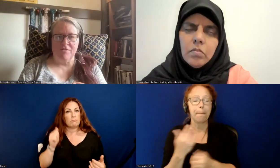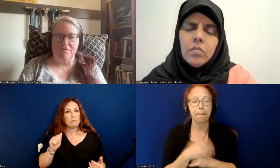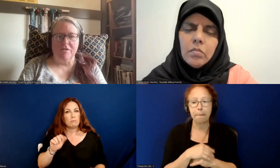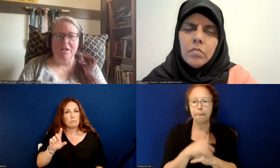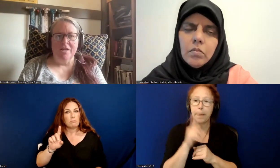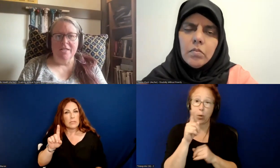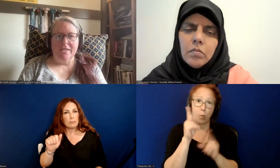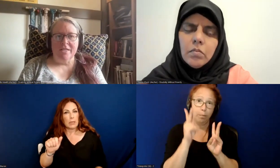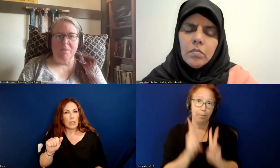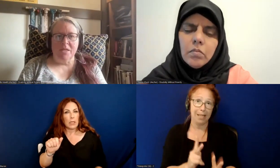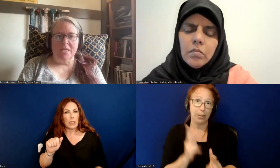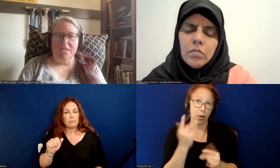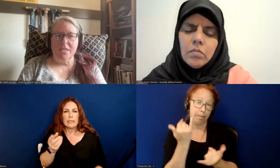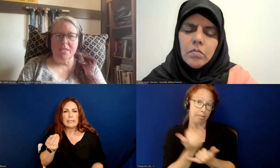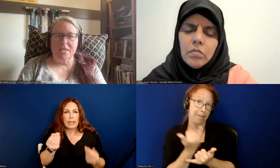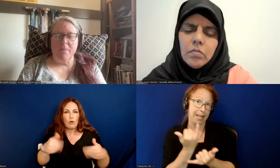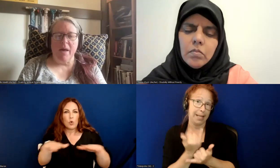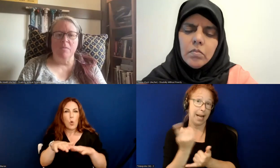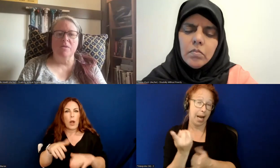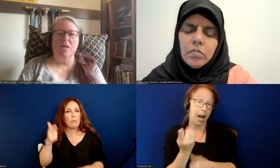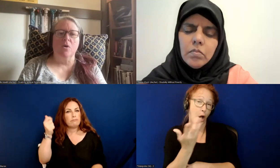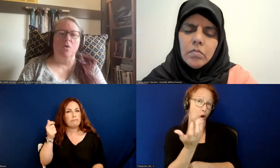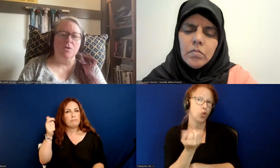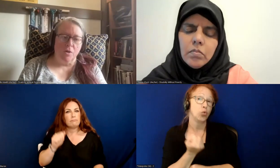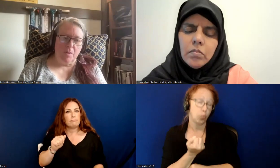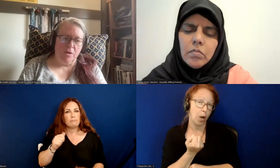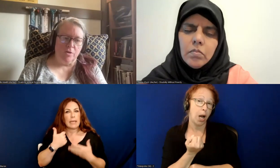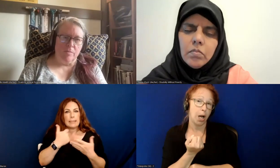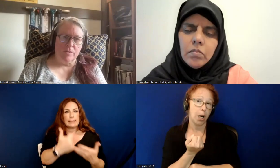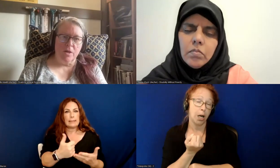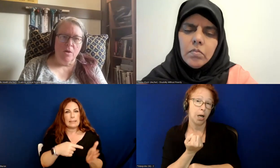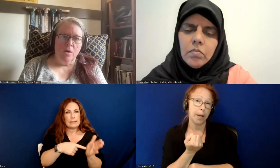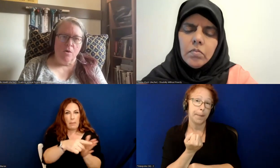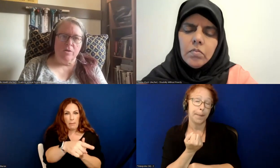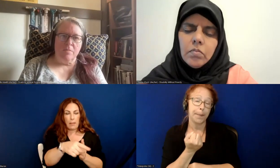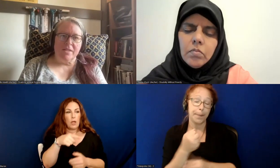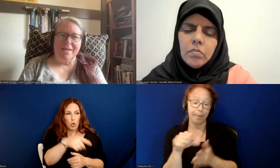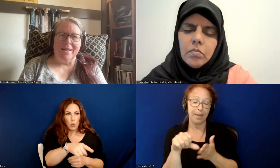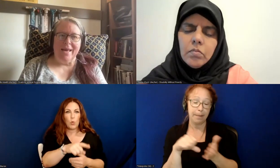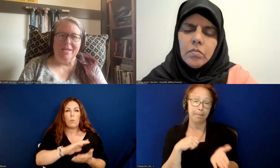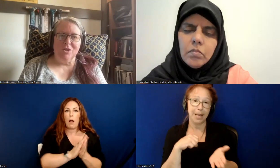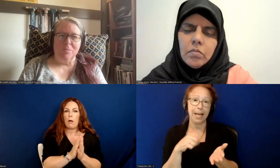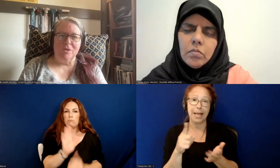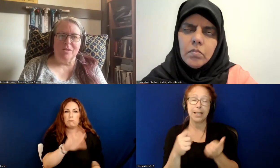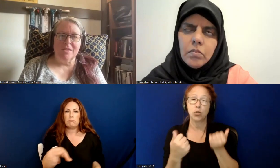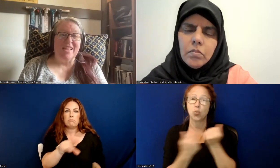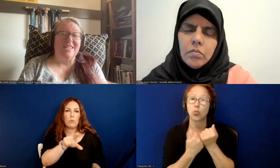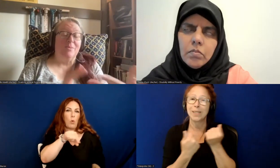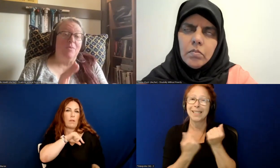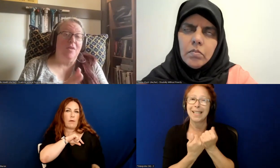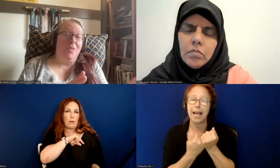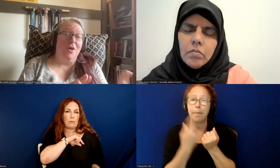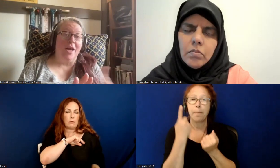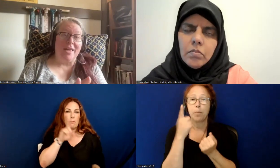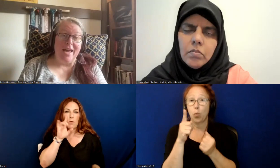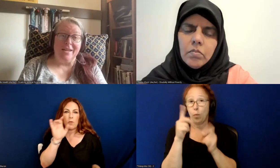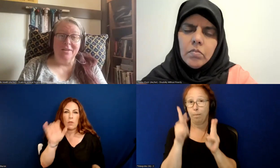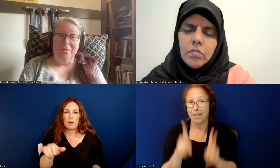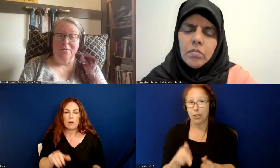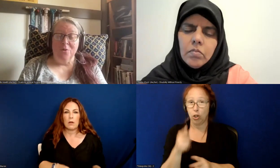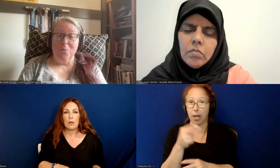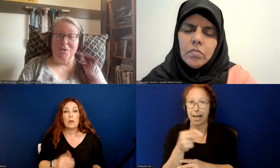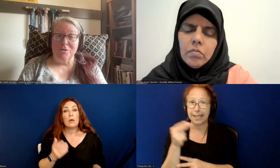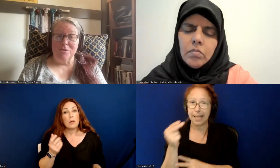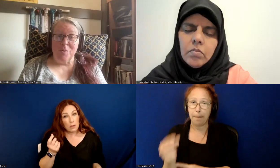provincial territorial disability assistance payment also becomes automatically eligible. So that's something that,